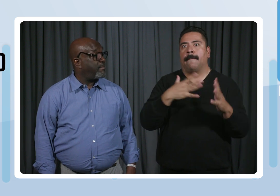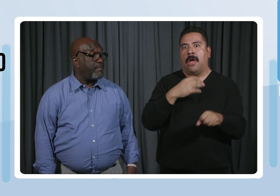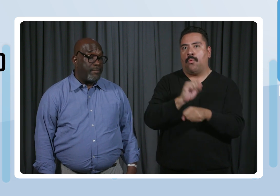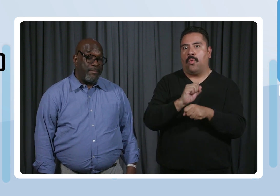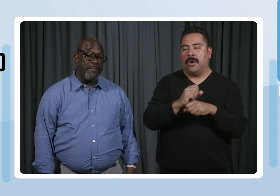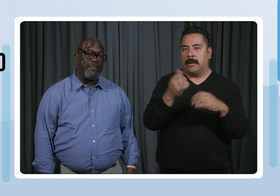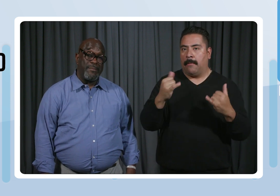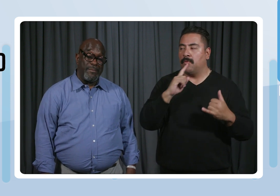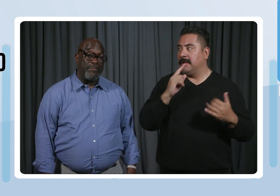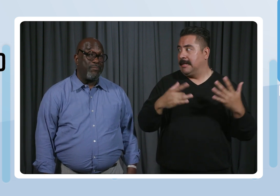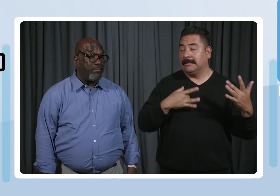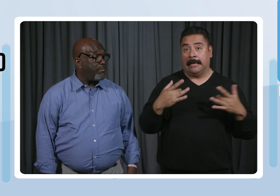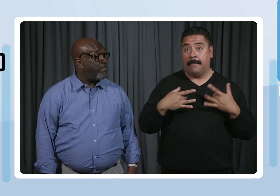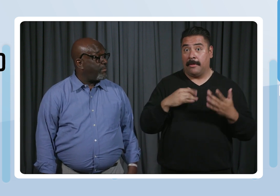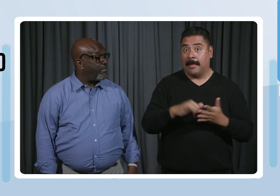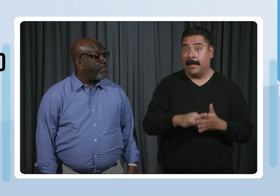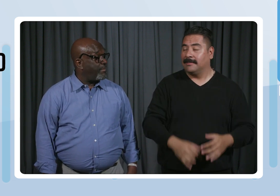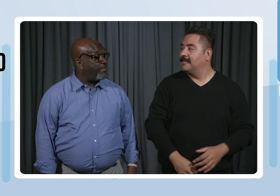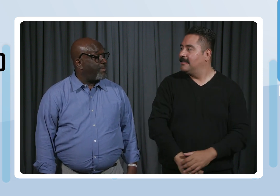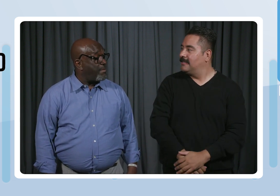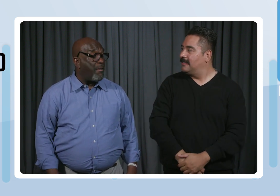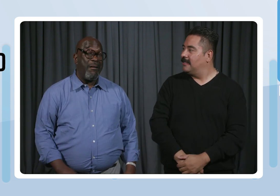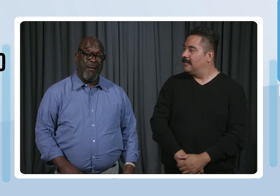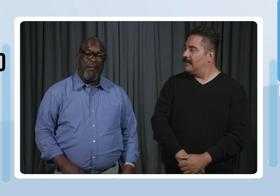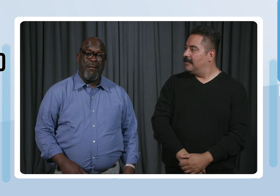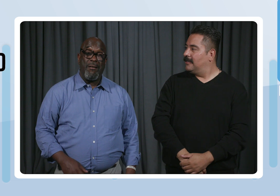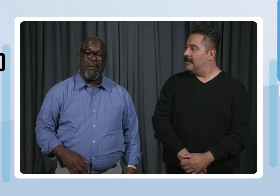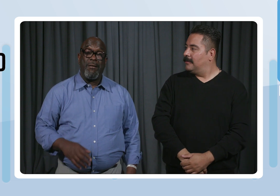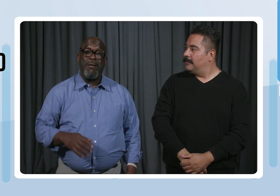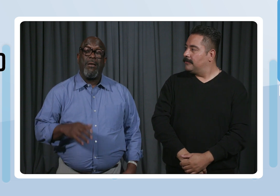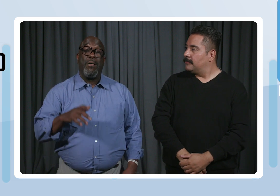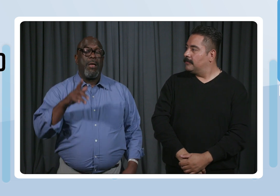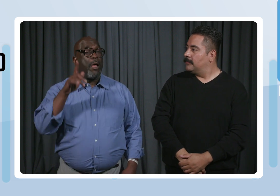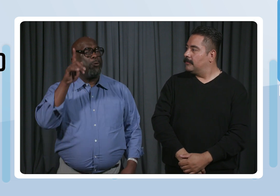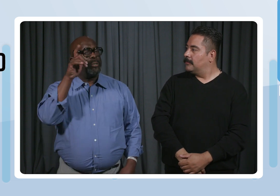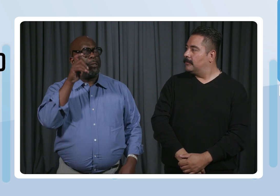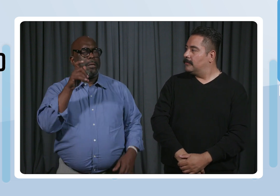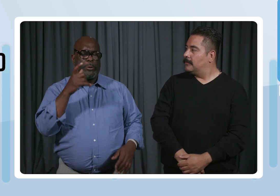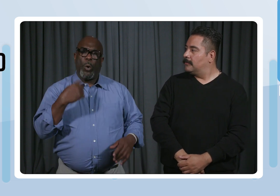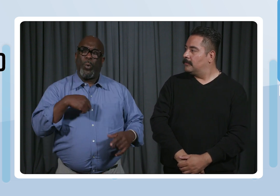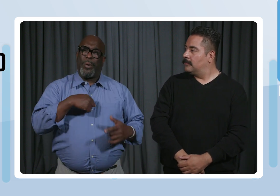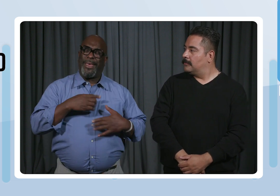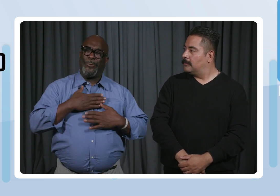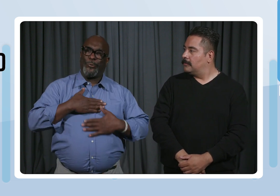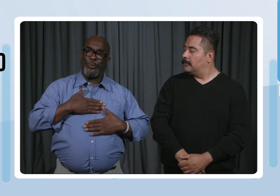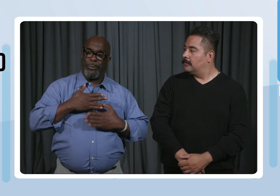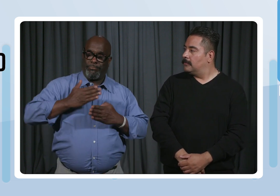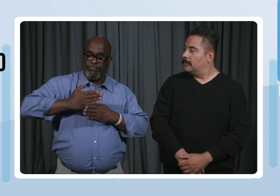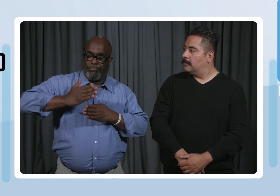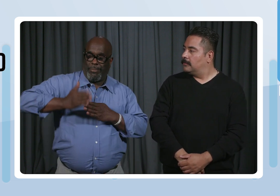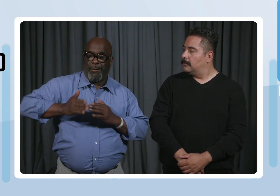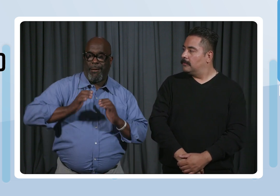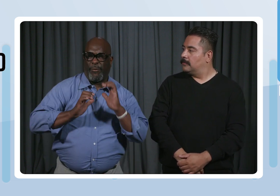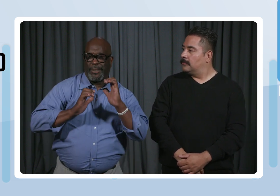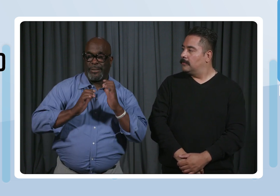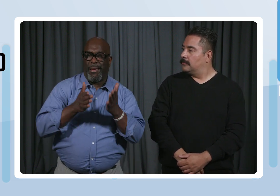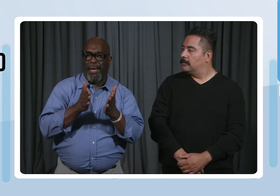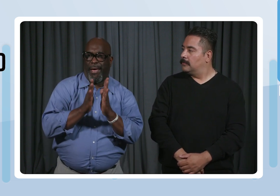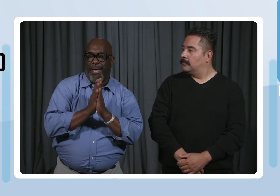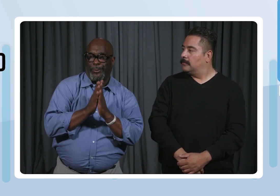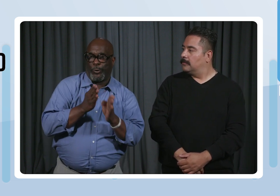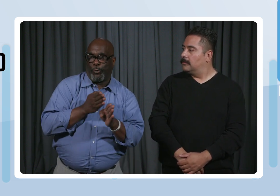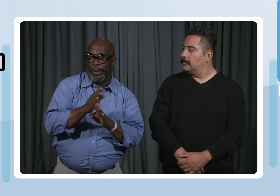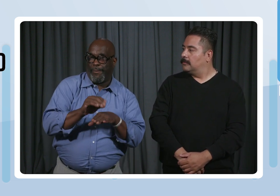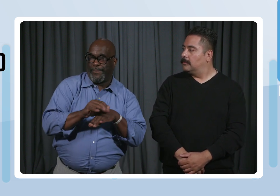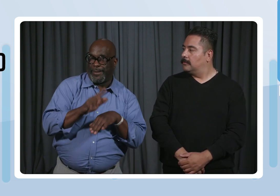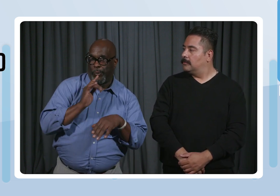pretty excited about it. So we like to wrap up our conversations with getting some career advice for our listeners,